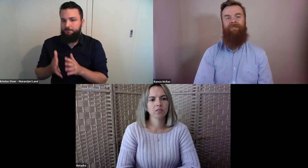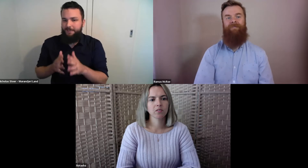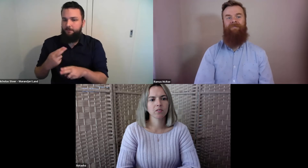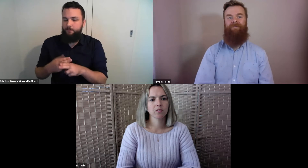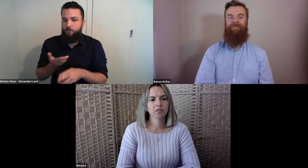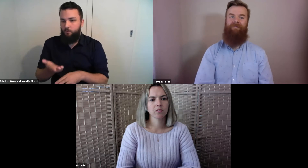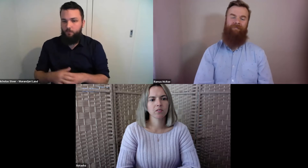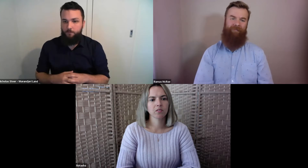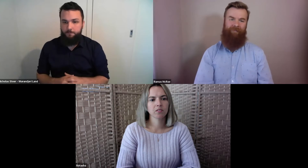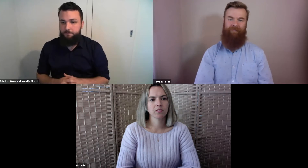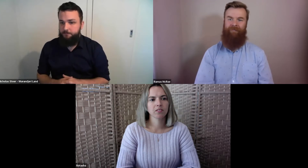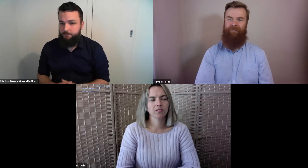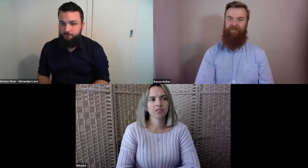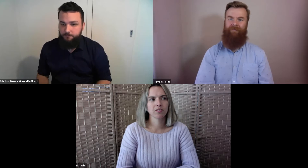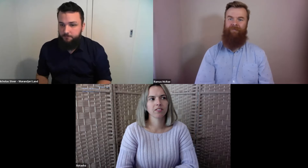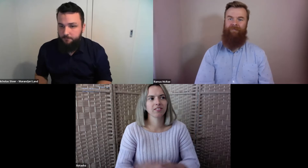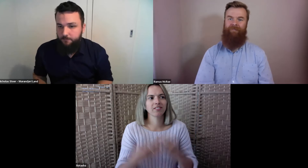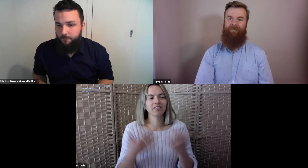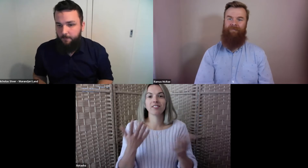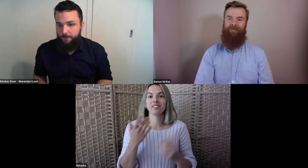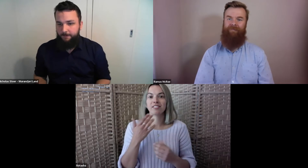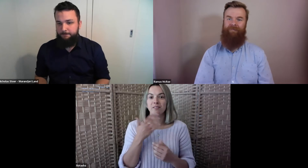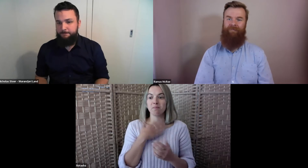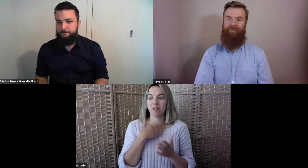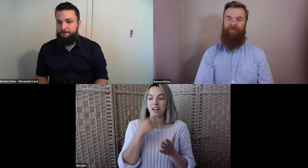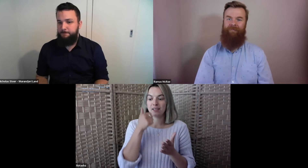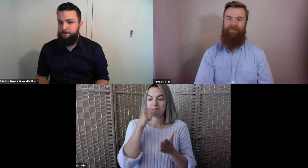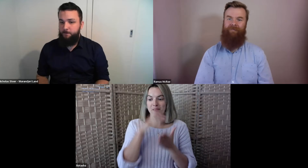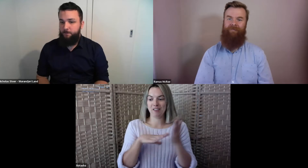video, and what does the campaign mean for you personally?